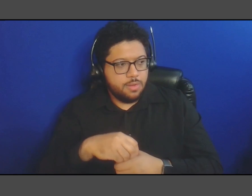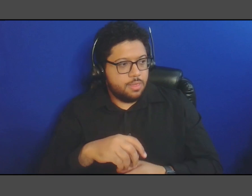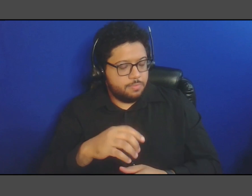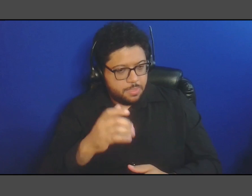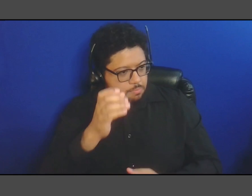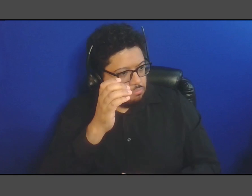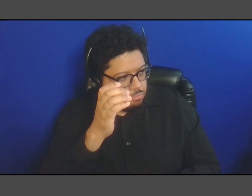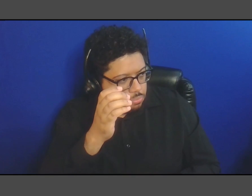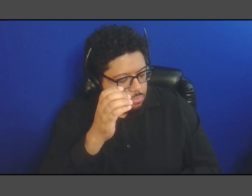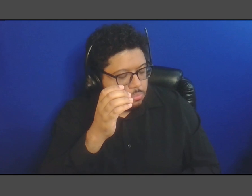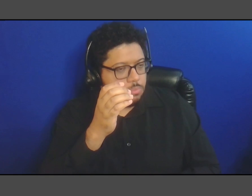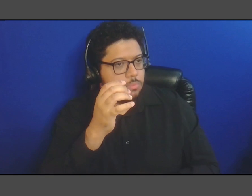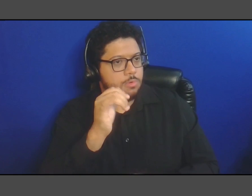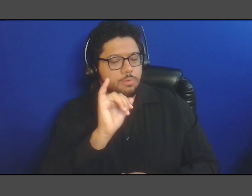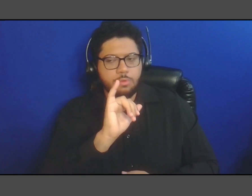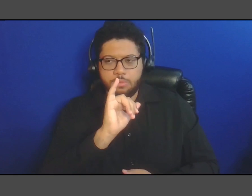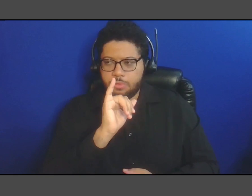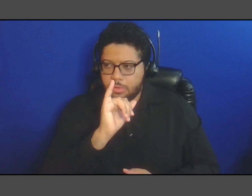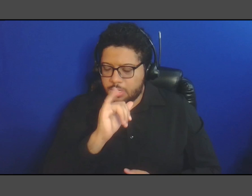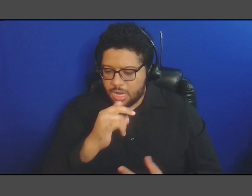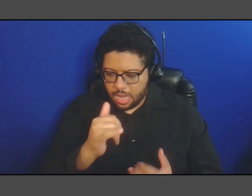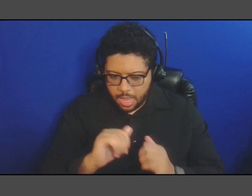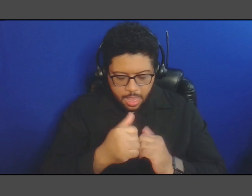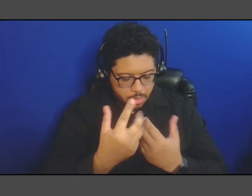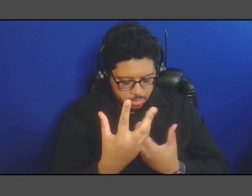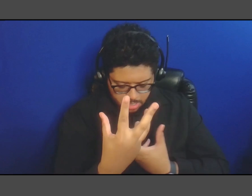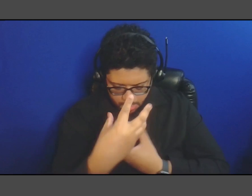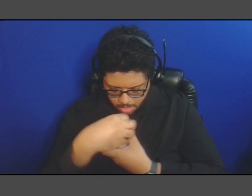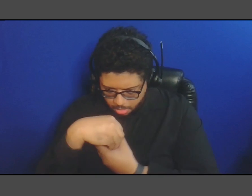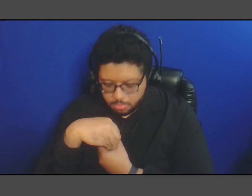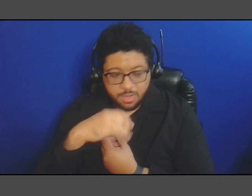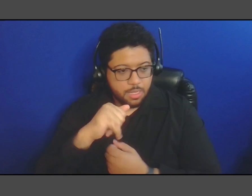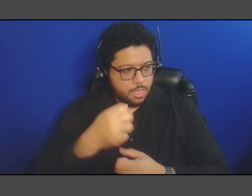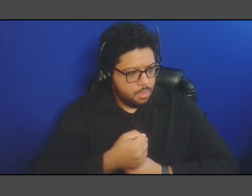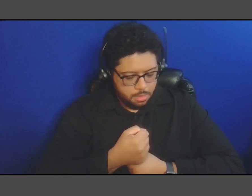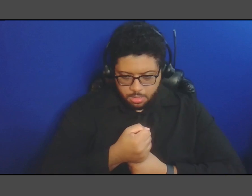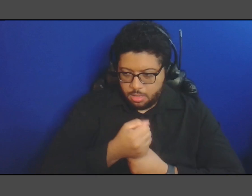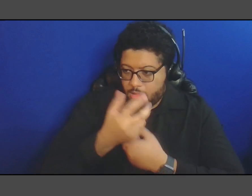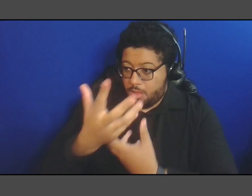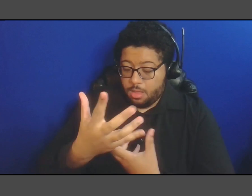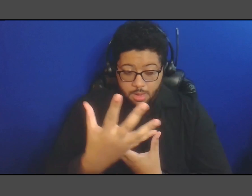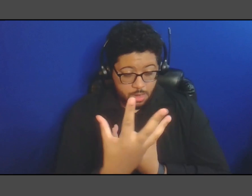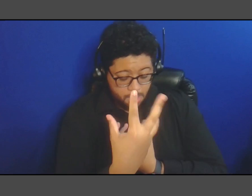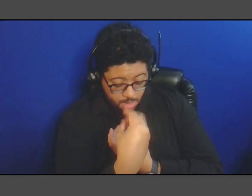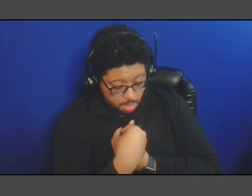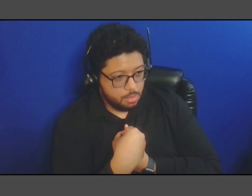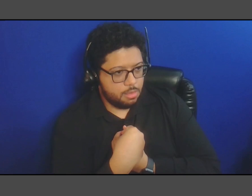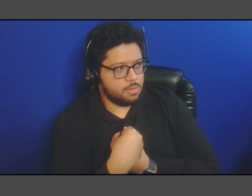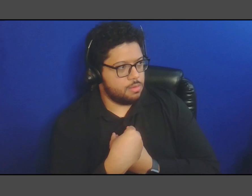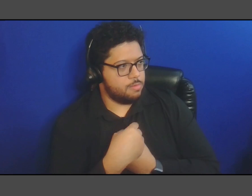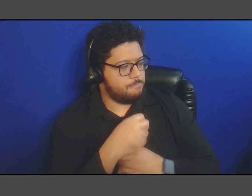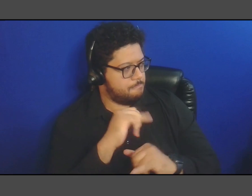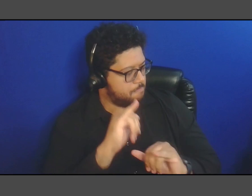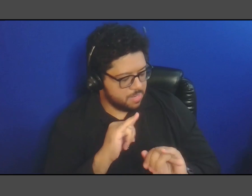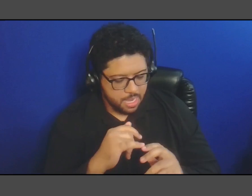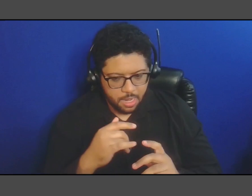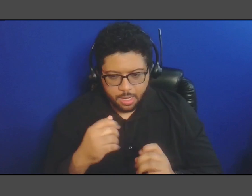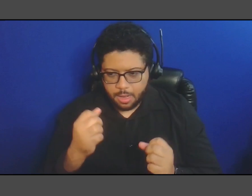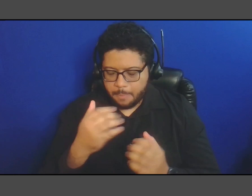their understanding of place, of land, of history. And, I'm also